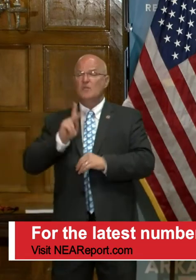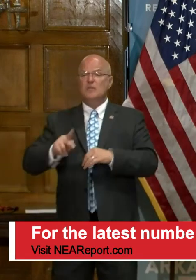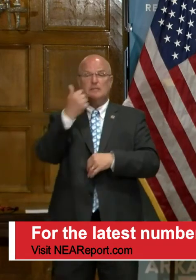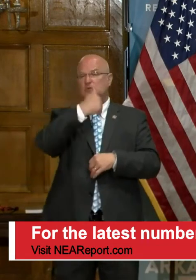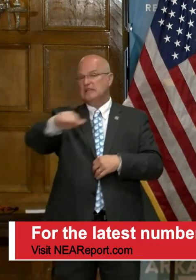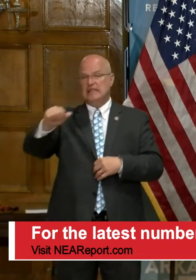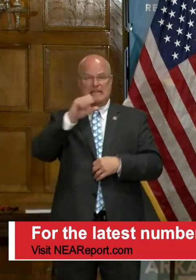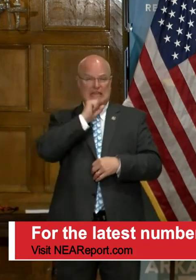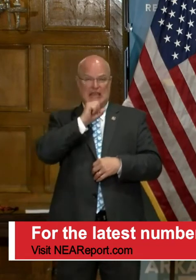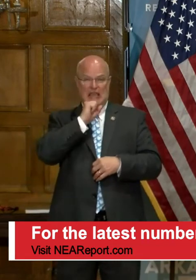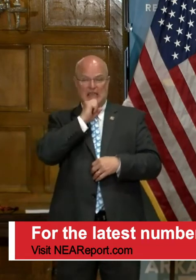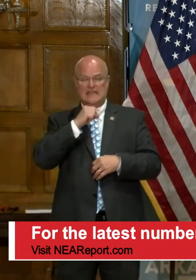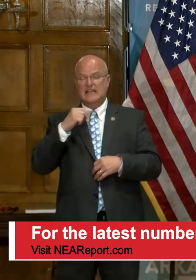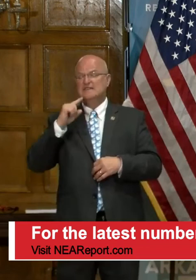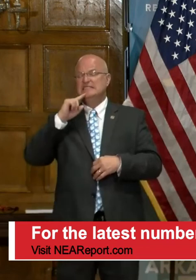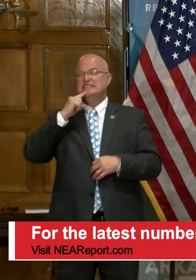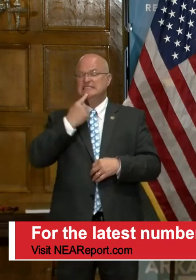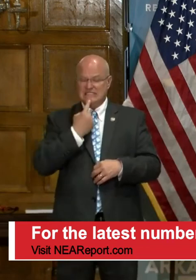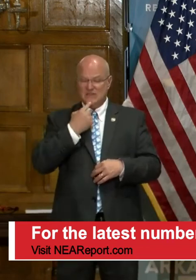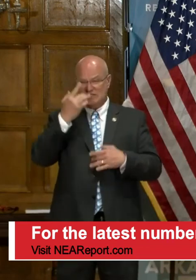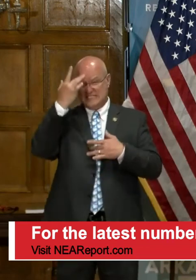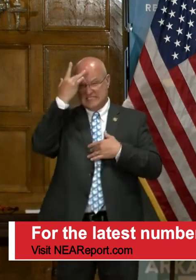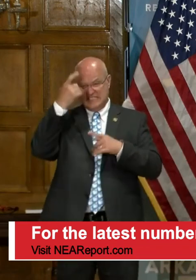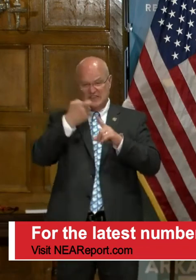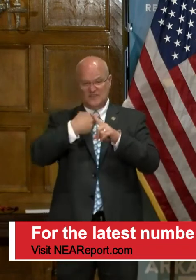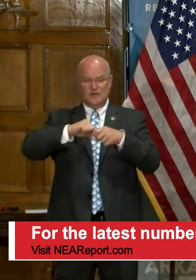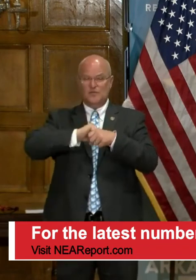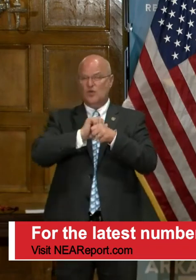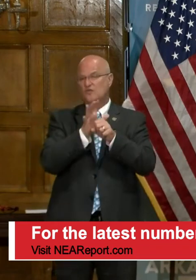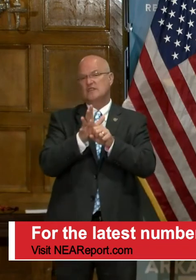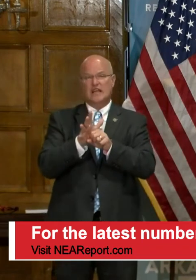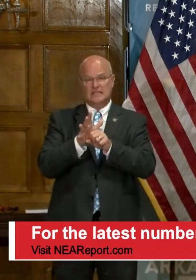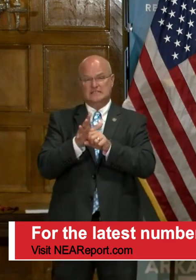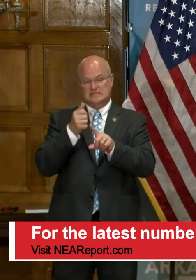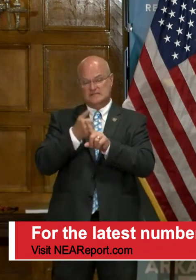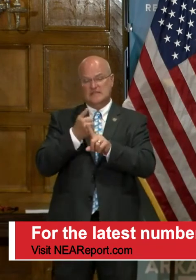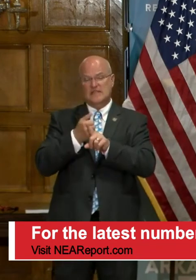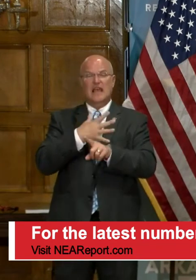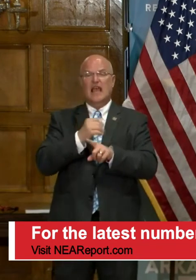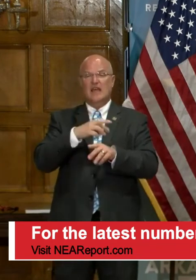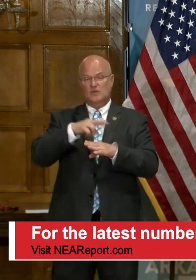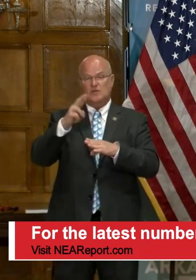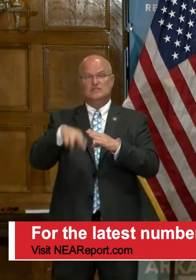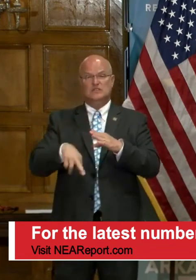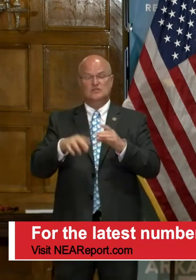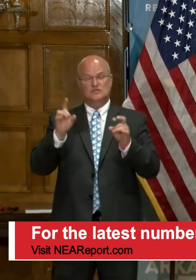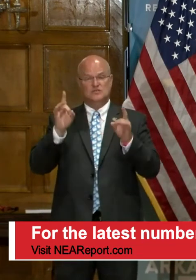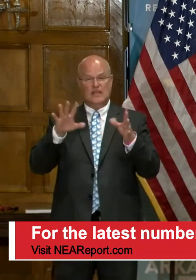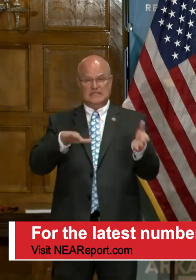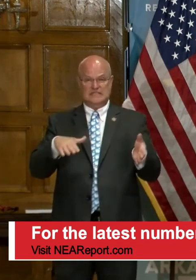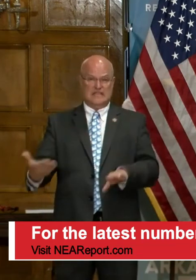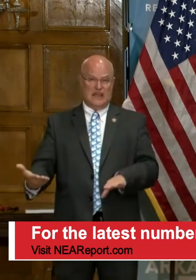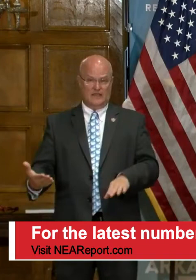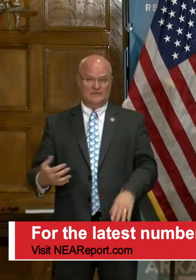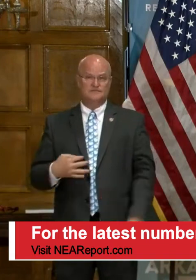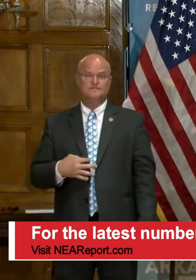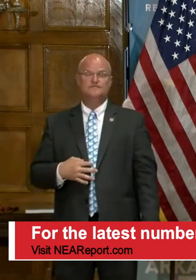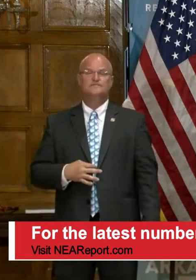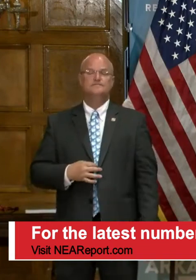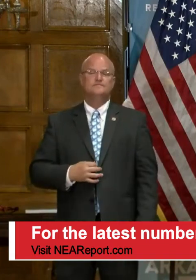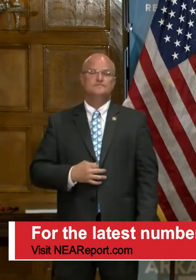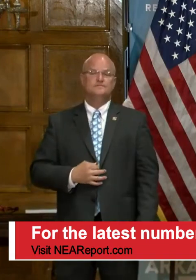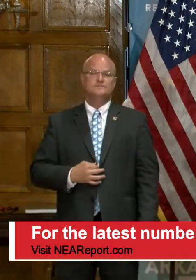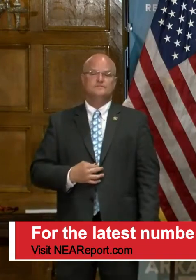any age can have serious disease from COVID-19, and it can even result tragically in death.